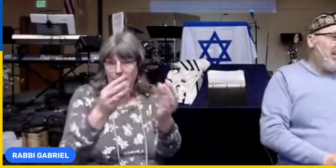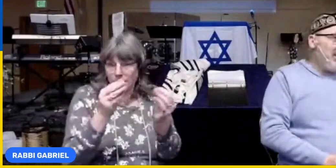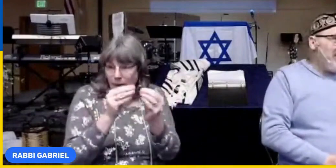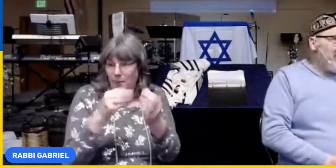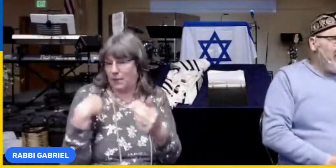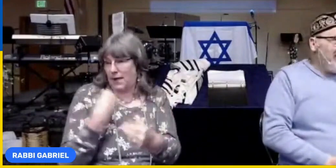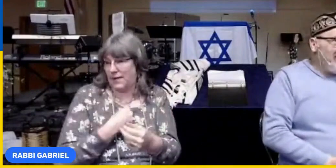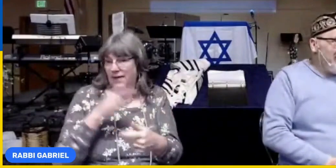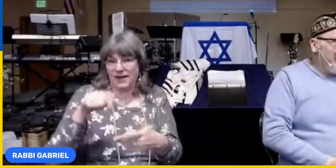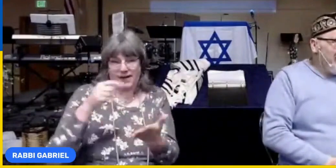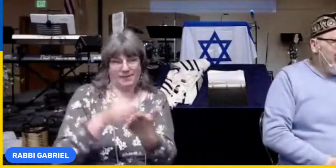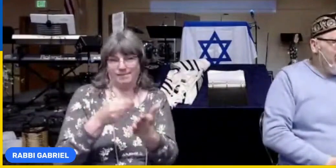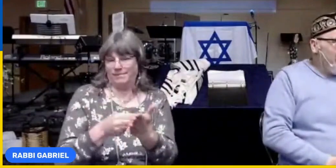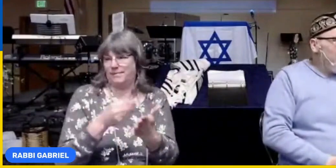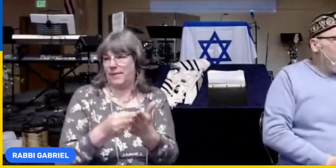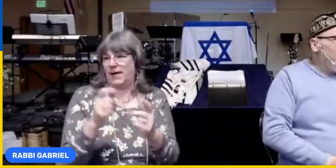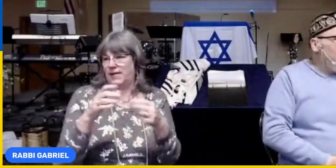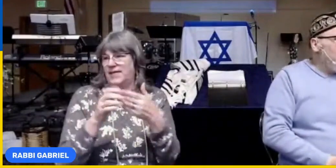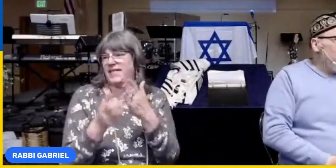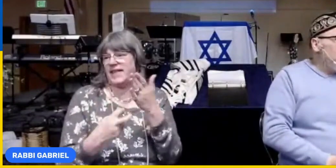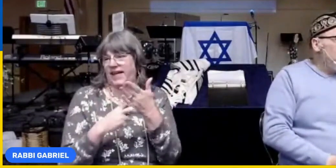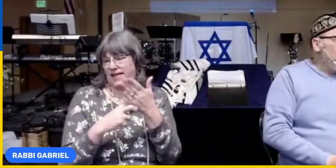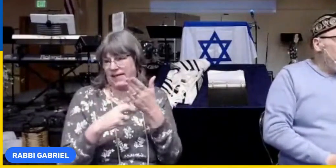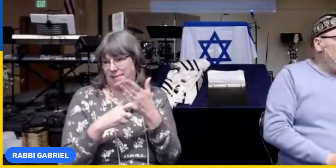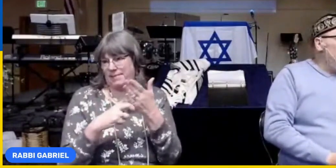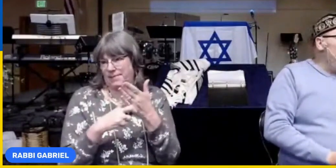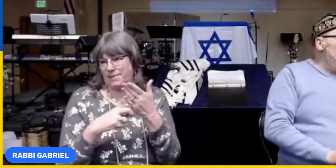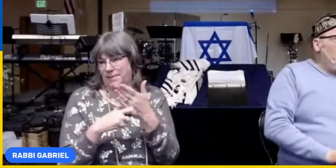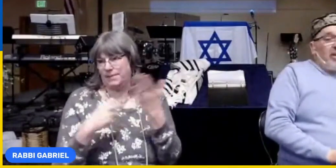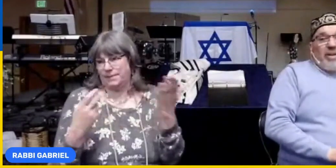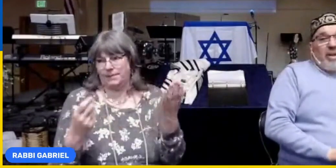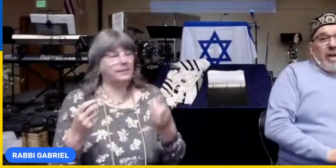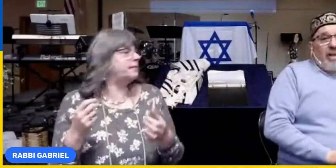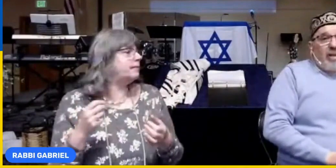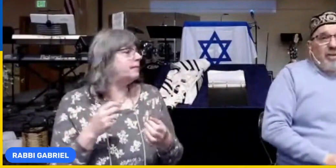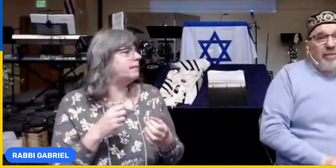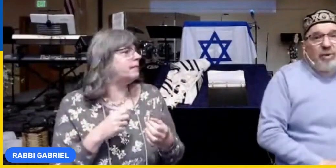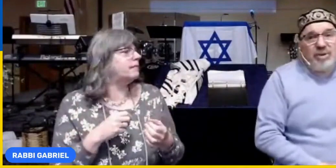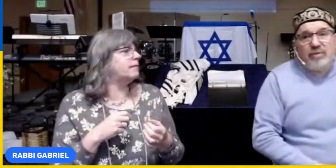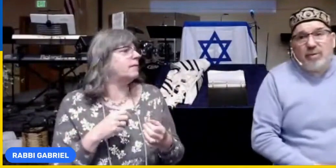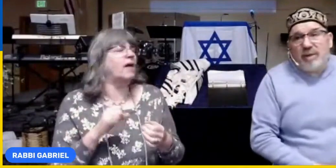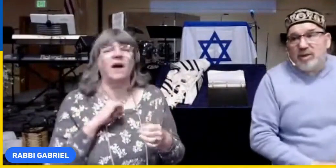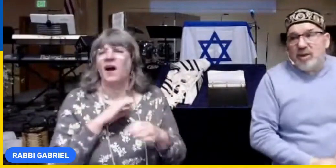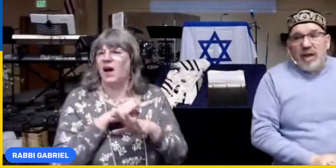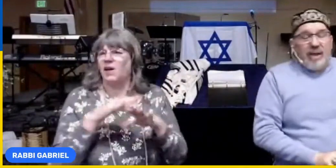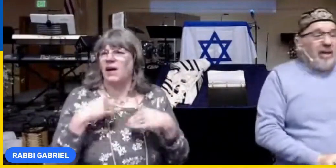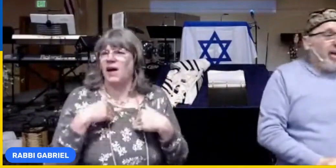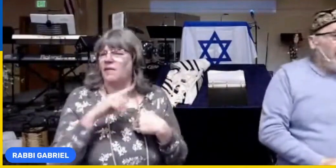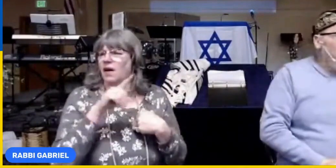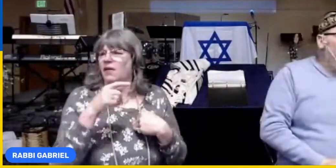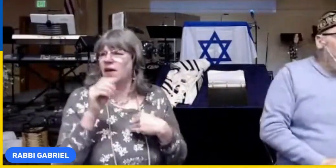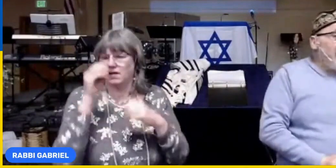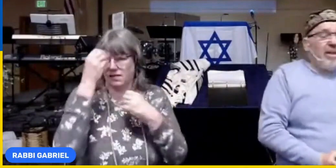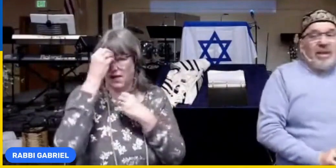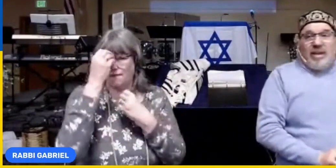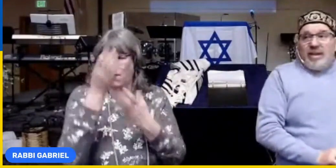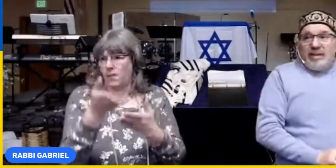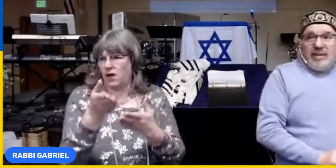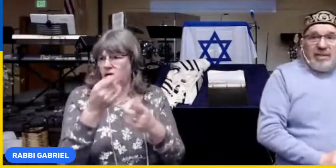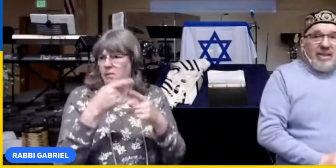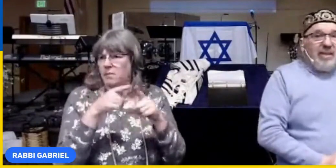gotta buy your tickets. You know, so, I don't have all the information. I